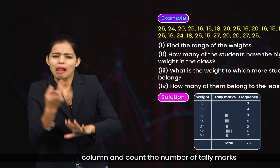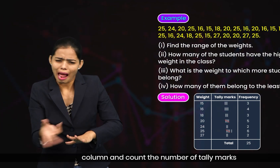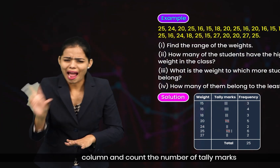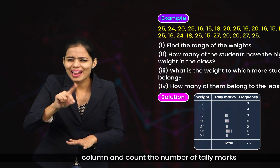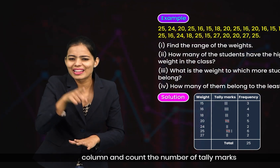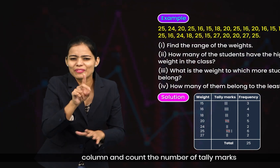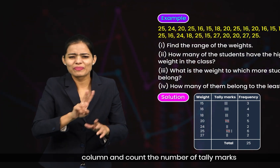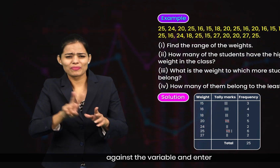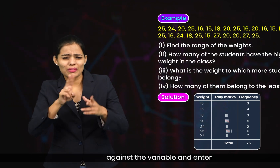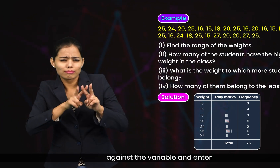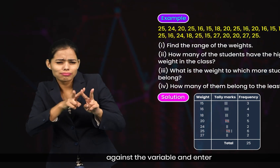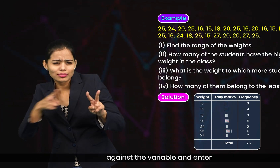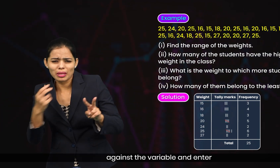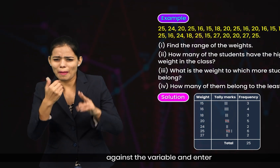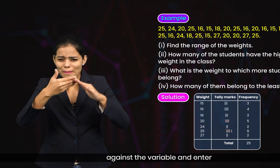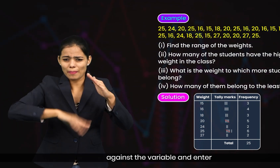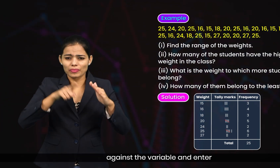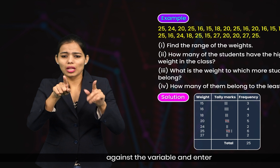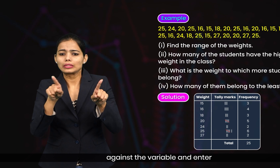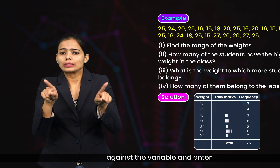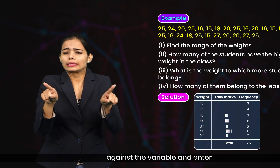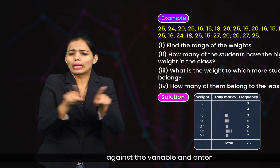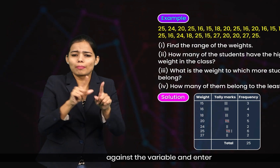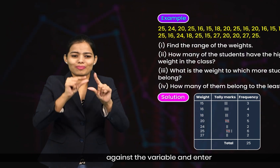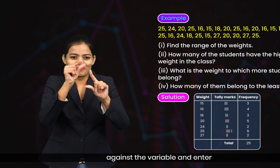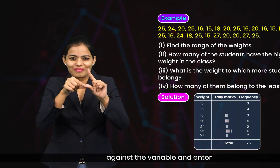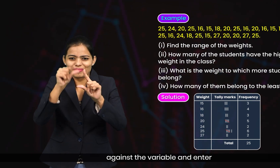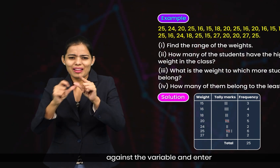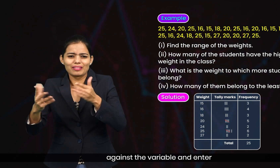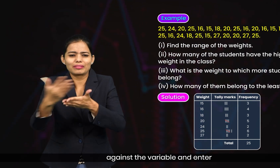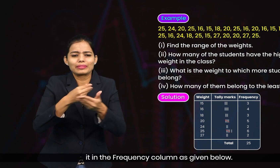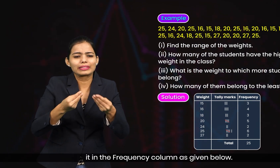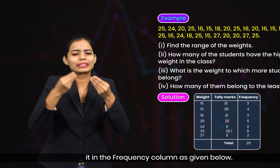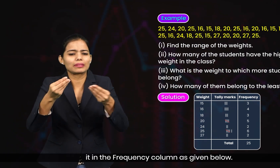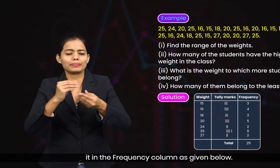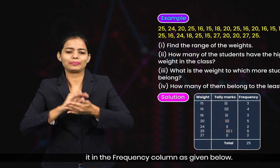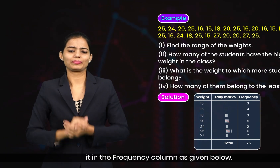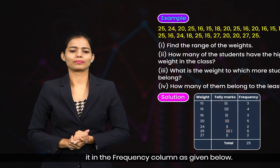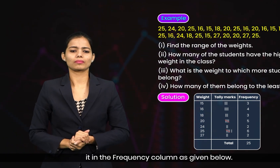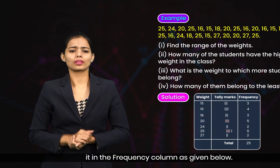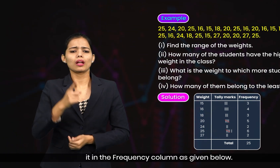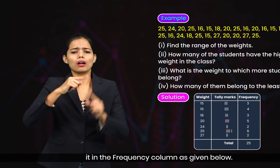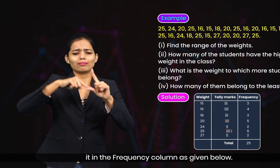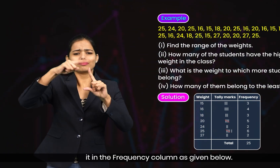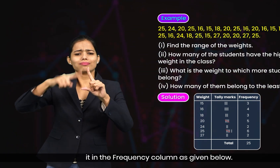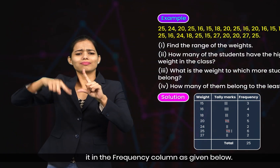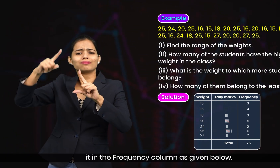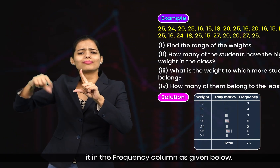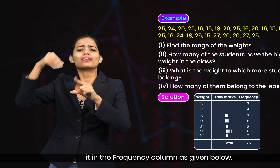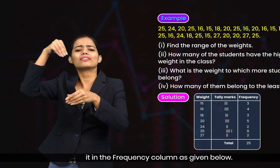of tally marks against the variable and enter it in the frequency column as given below.